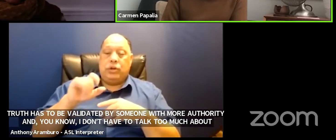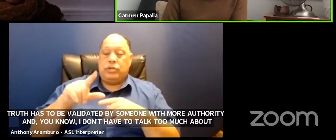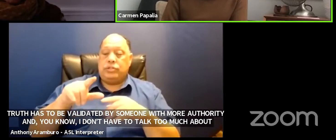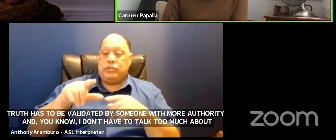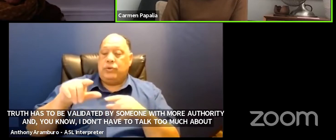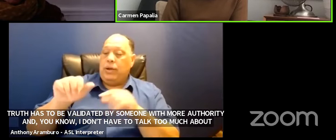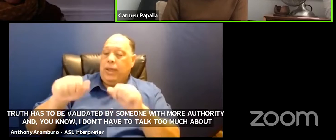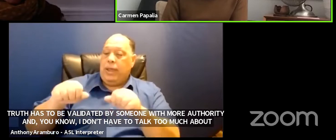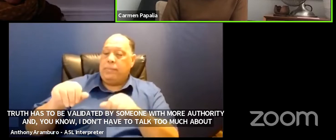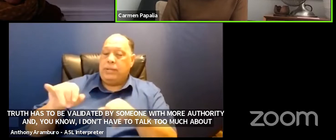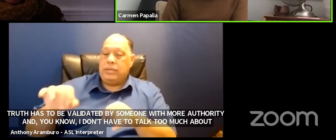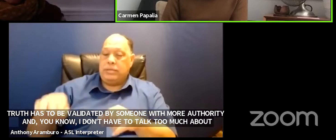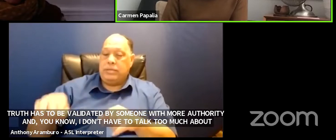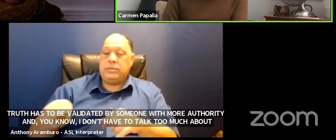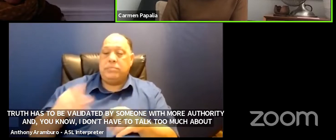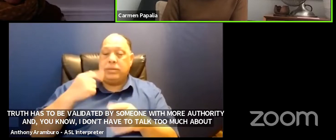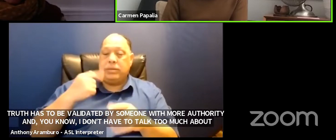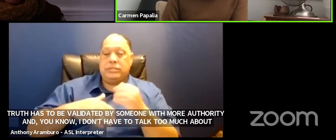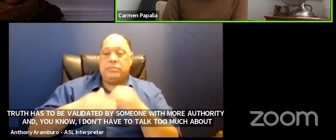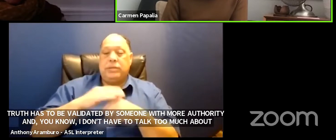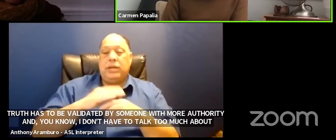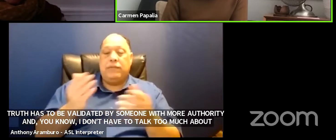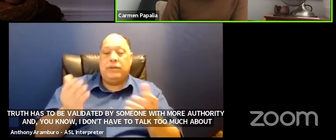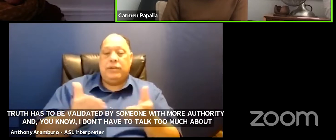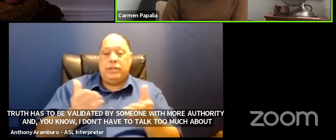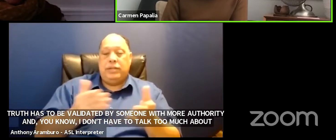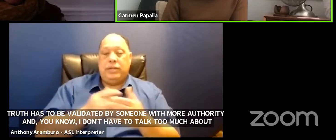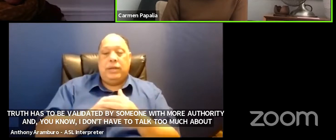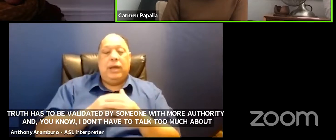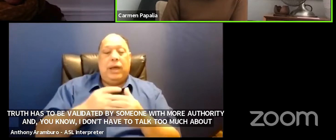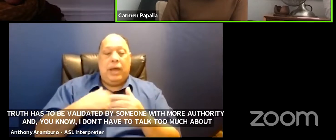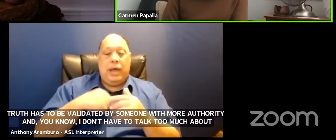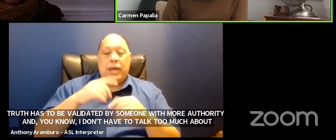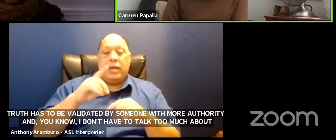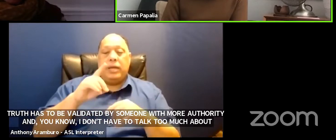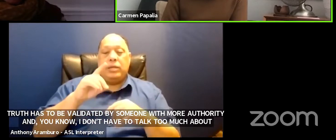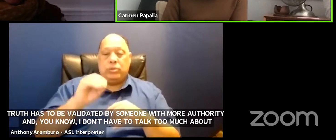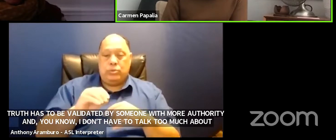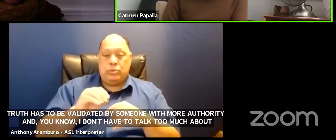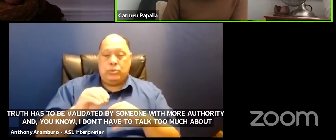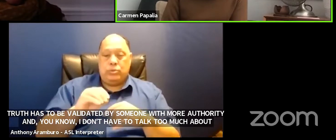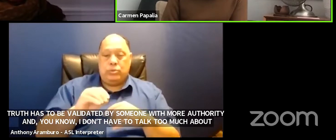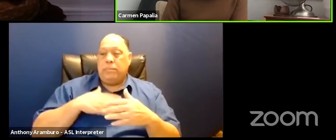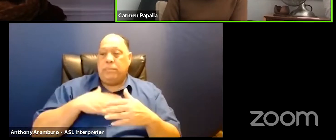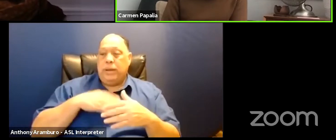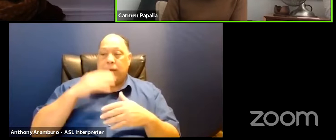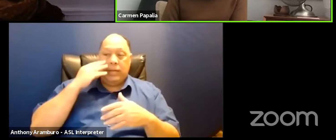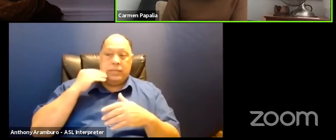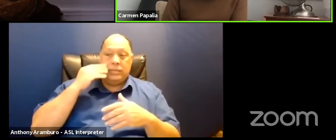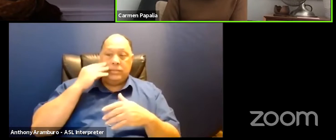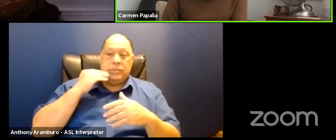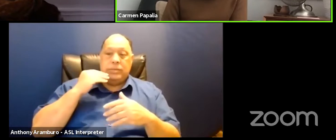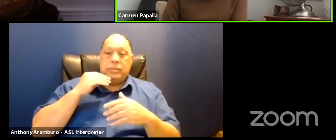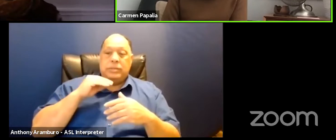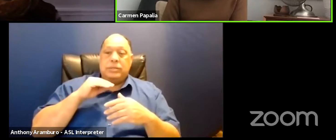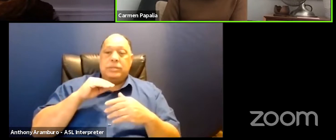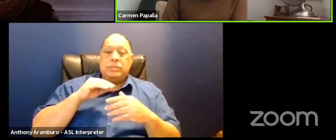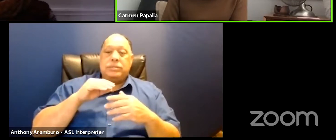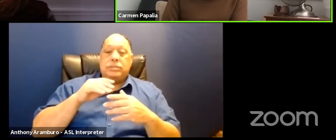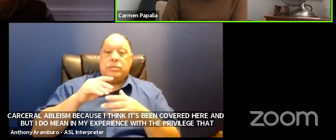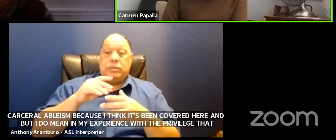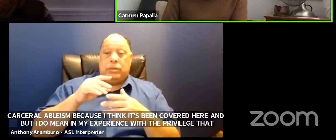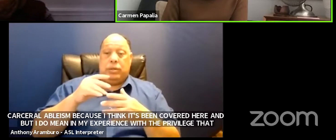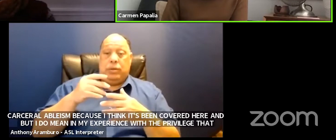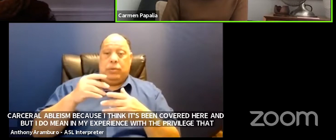And but I do, even in my experience with the privilege that I hold within the, you